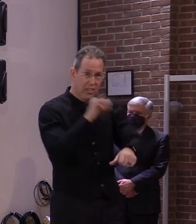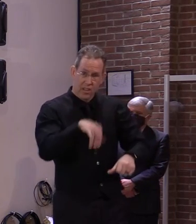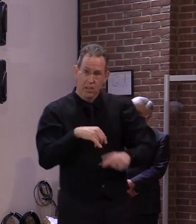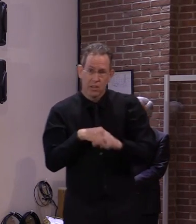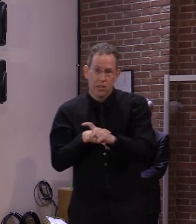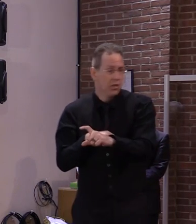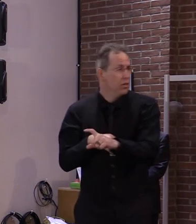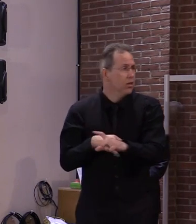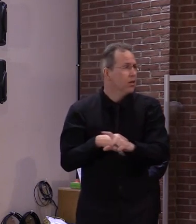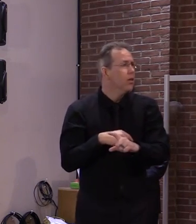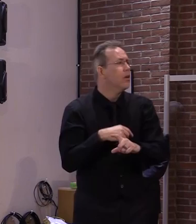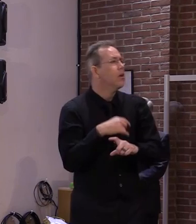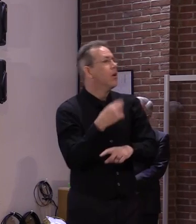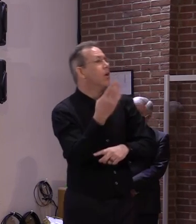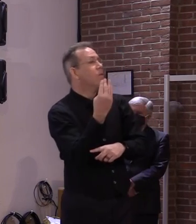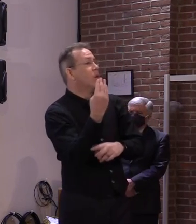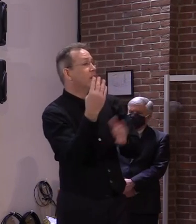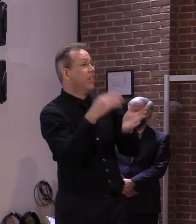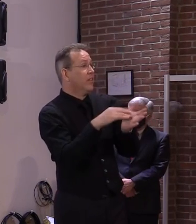the initial allocation.